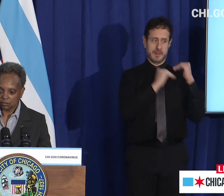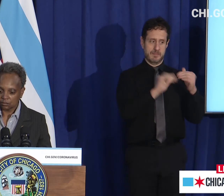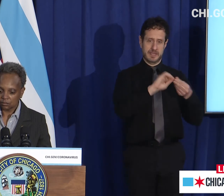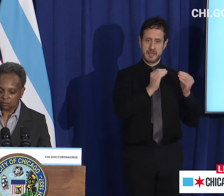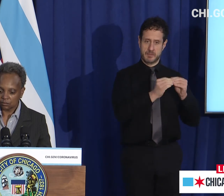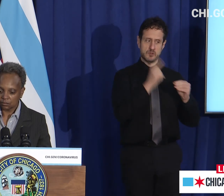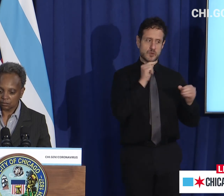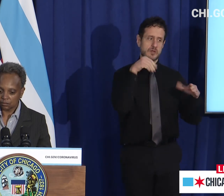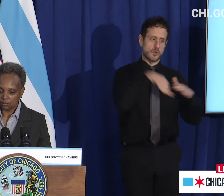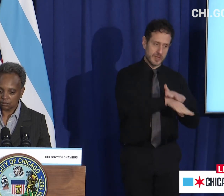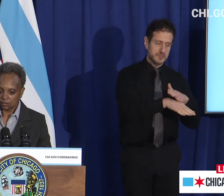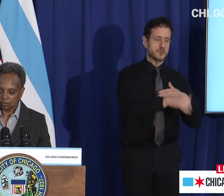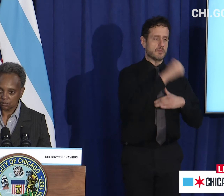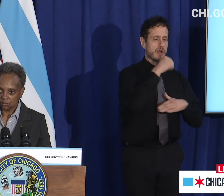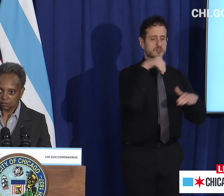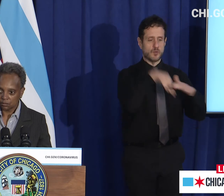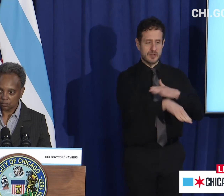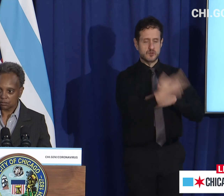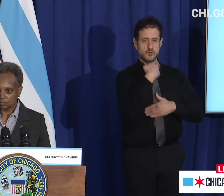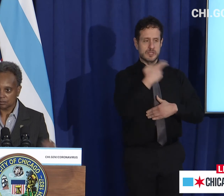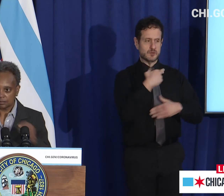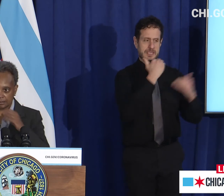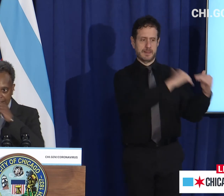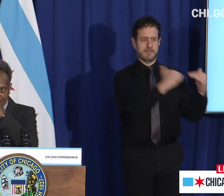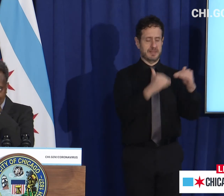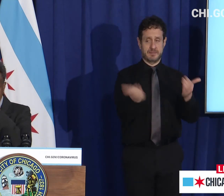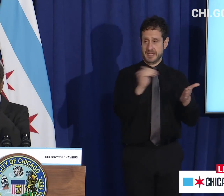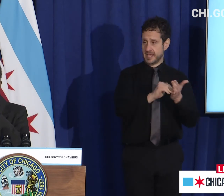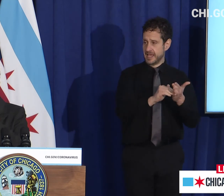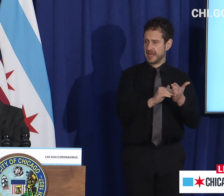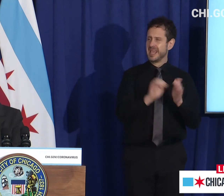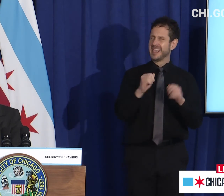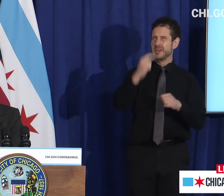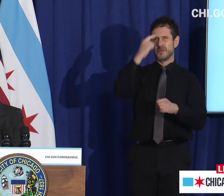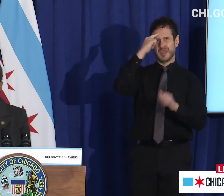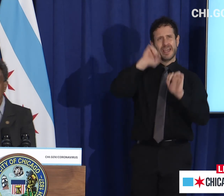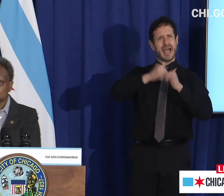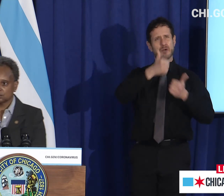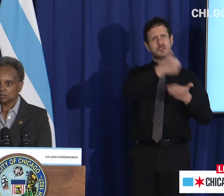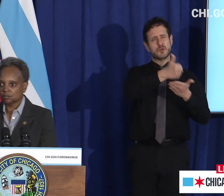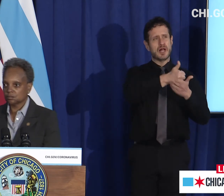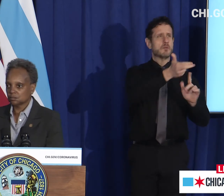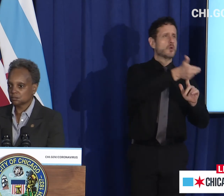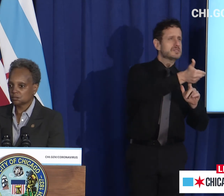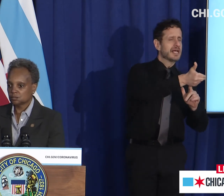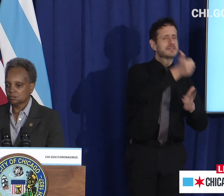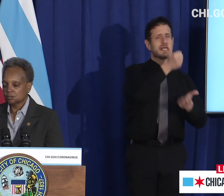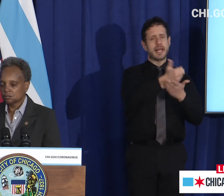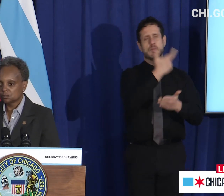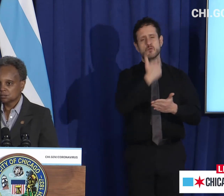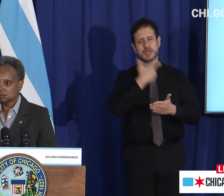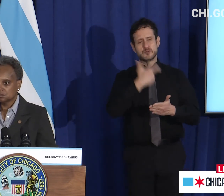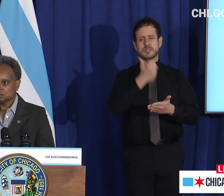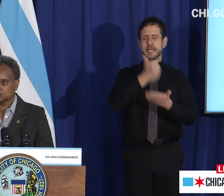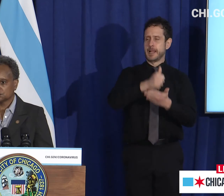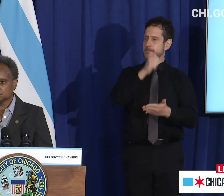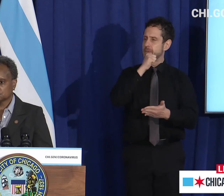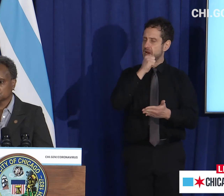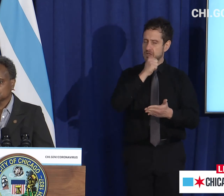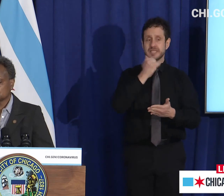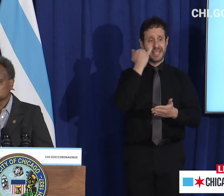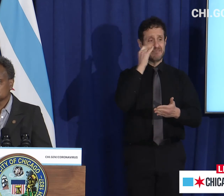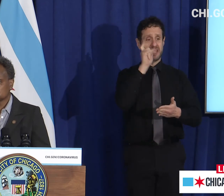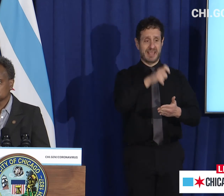with another way to help hospitality workers and business owners, such as stipends for keeping businesses closed